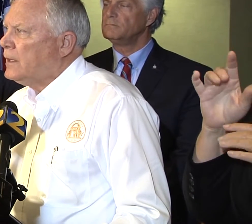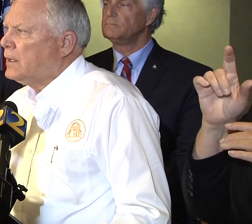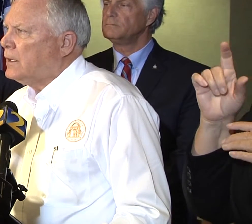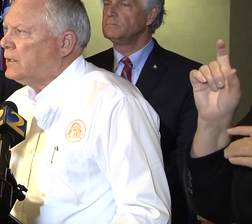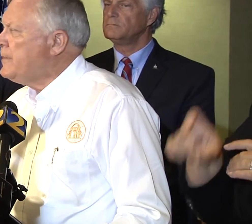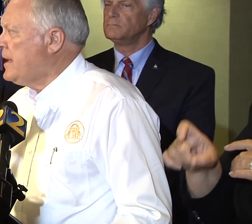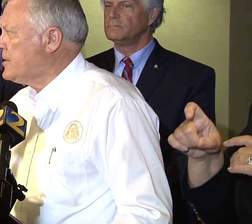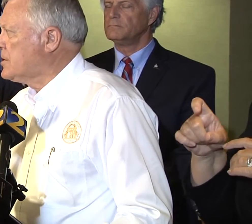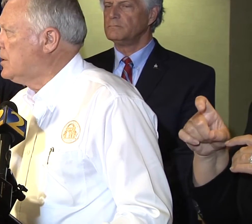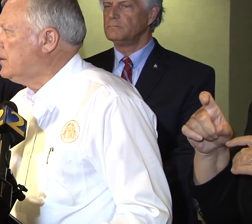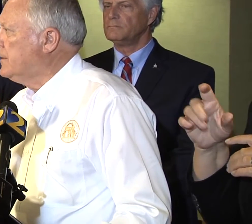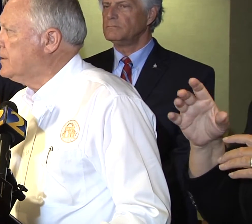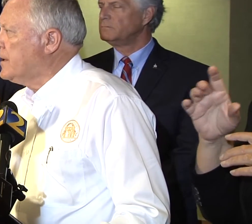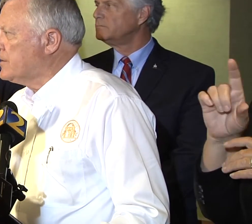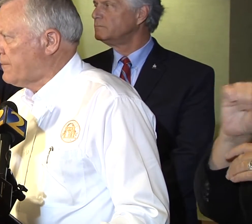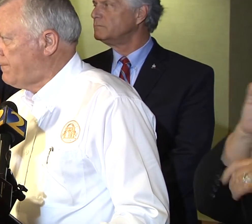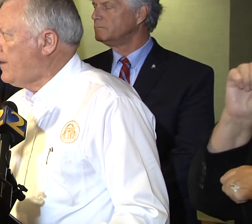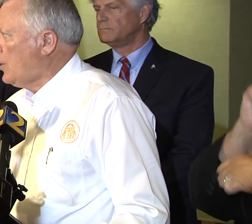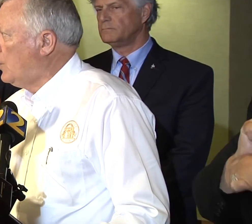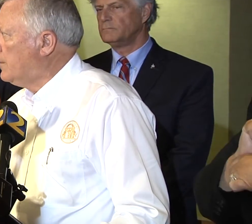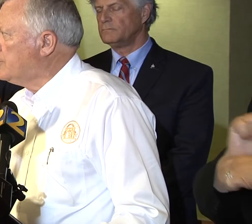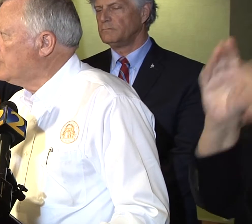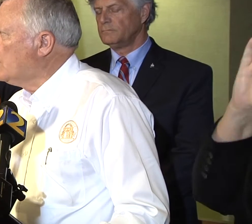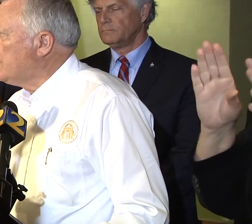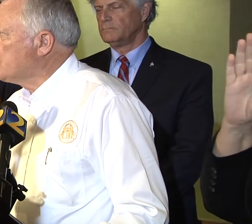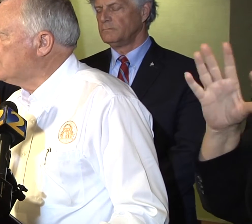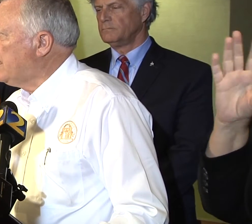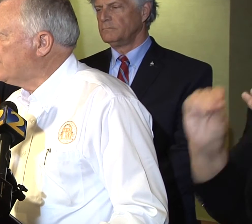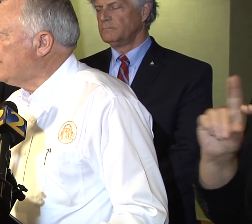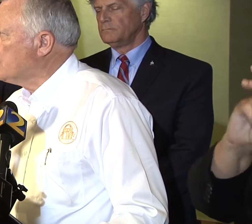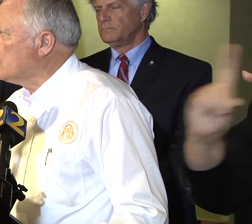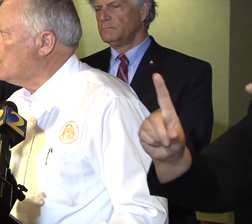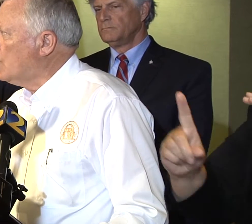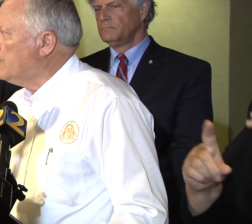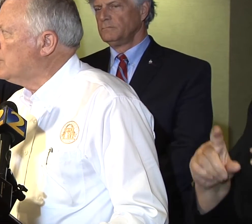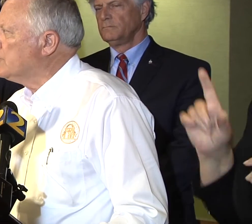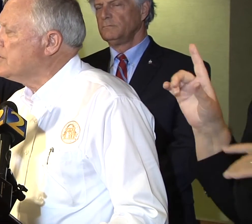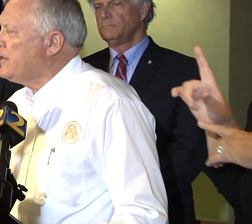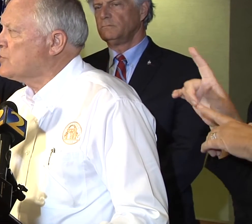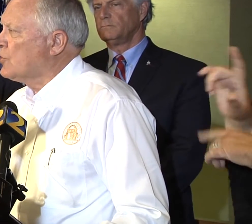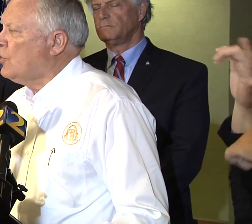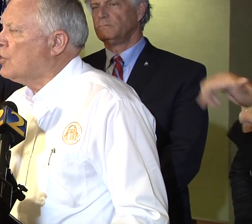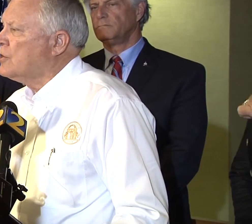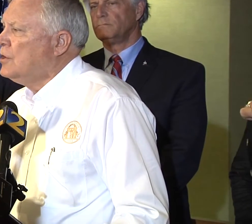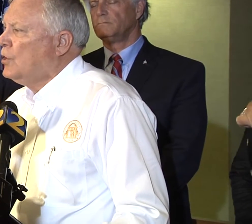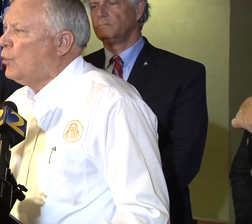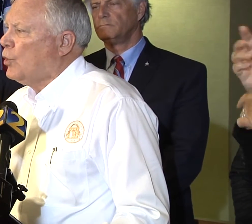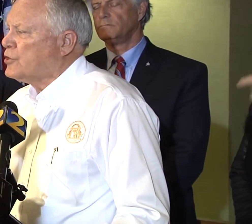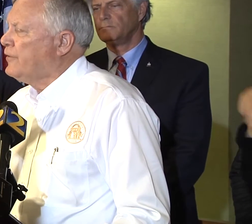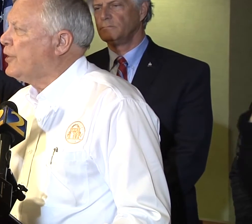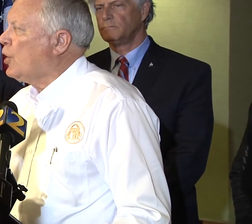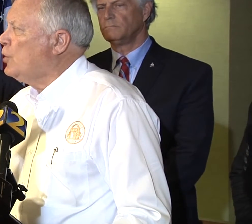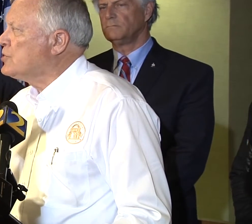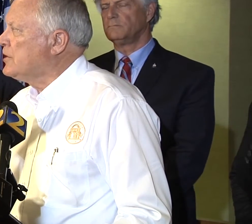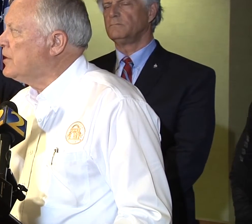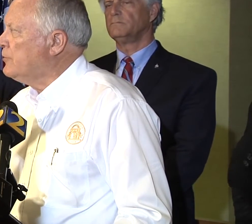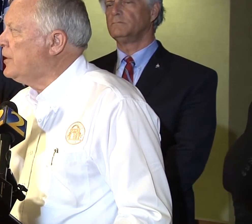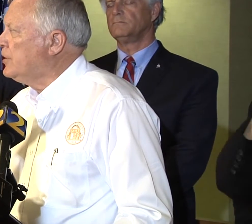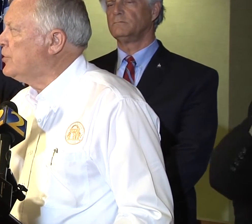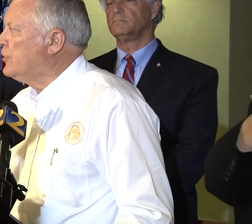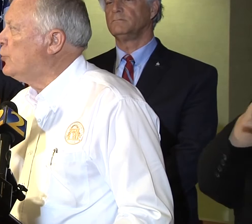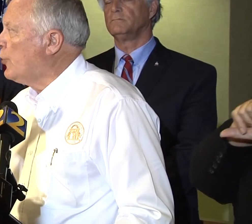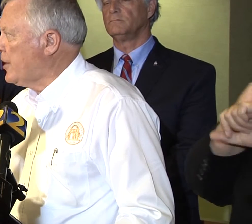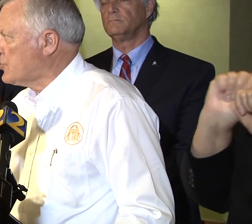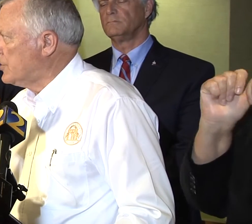warning. Let me ask as a follow-up to the question about the National Guard, because the National Guard works very closely and